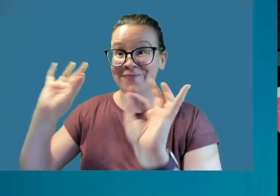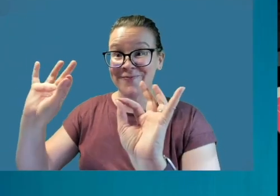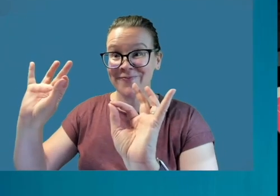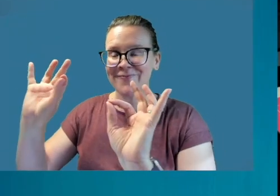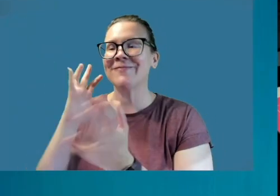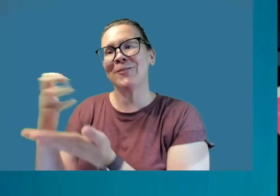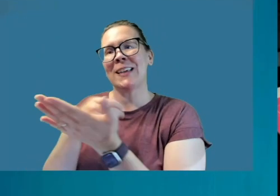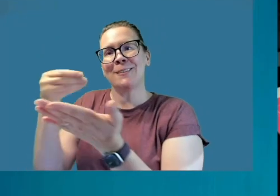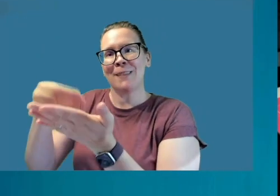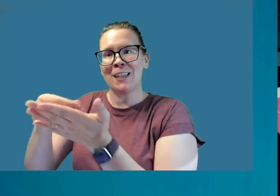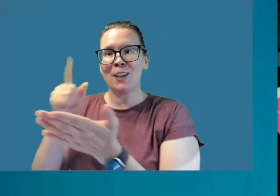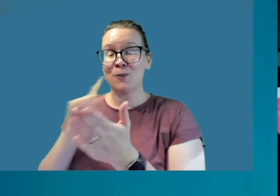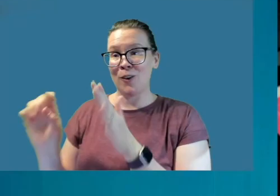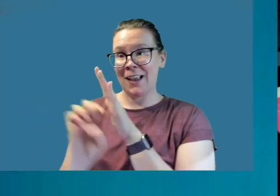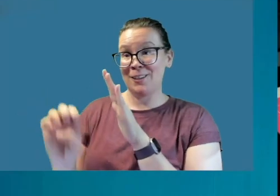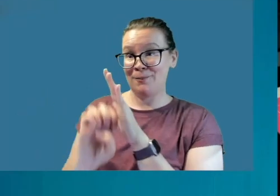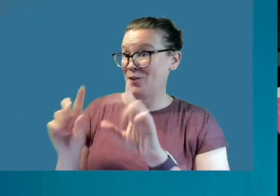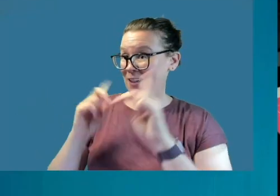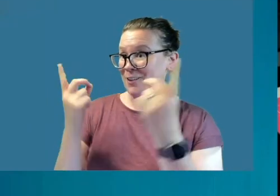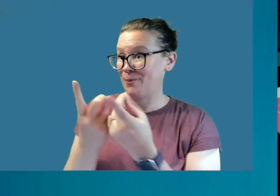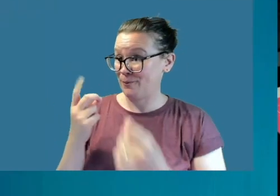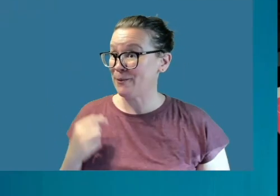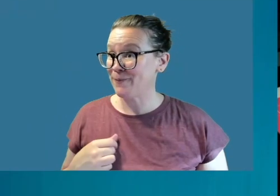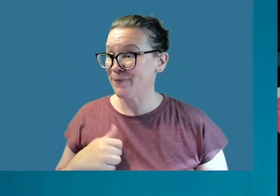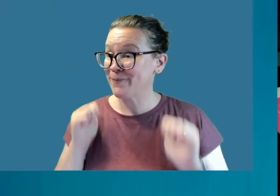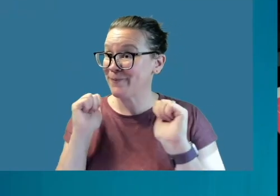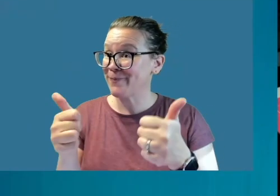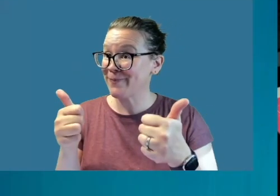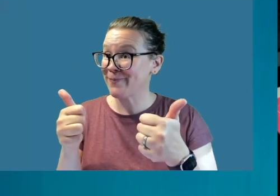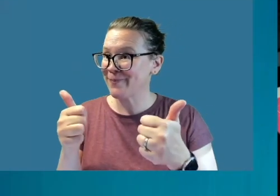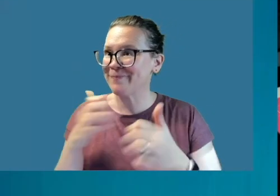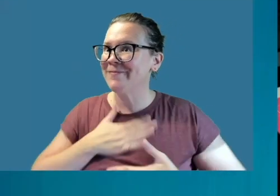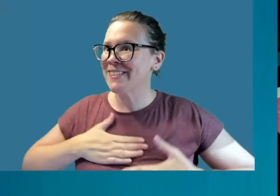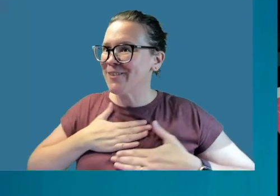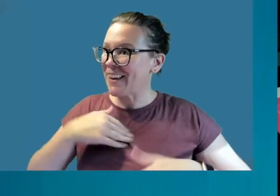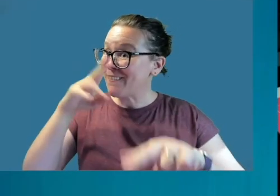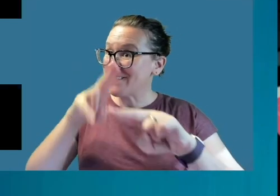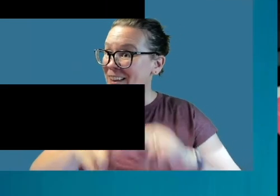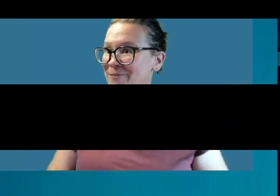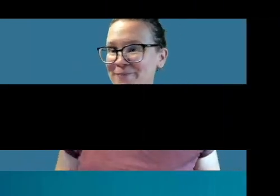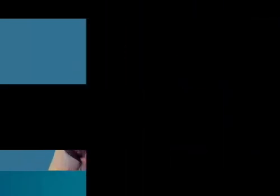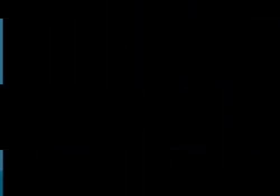fundraiser for the elementary department fund to support our department. Okay? Have fun.